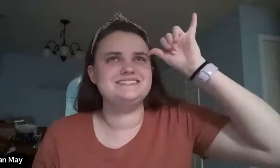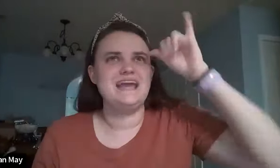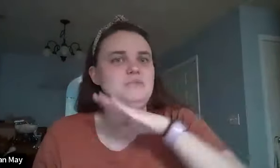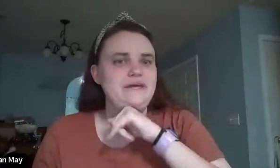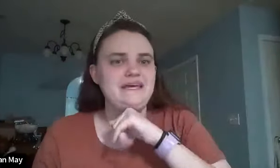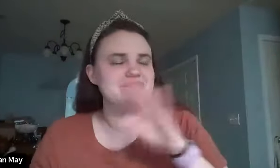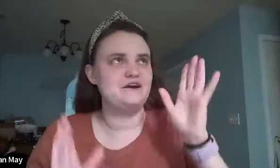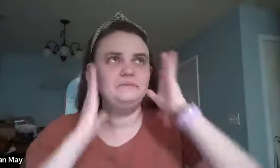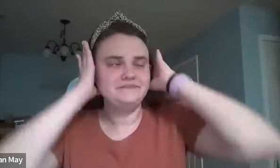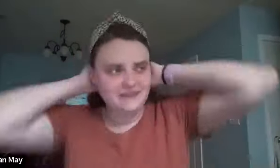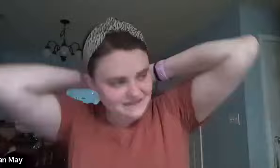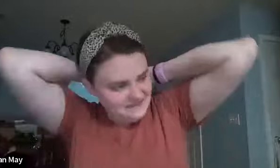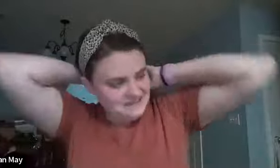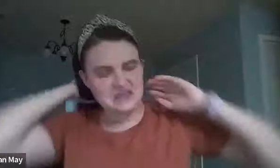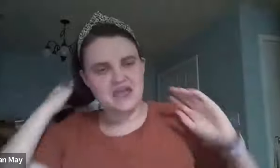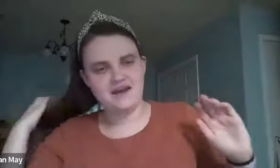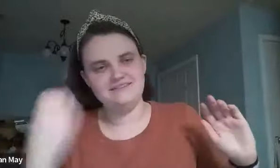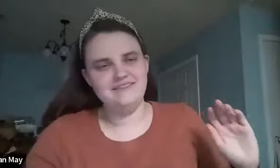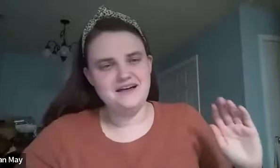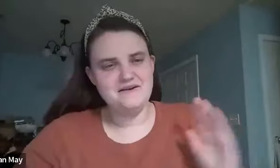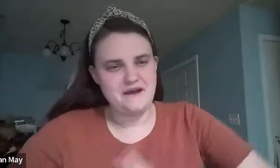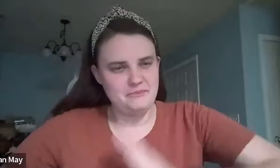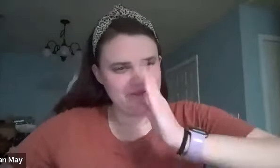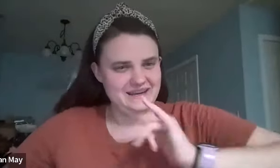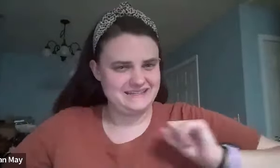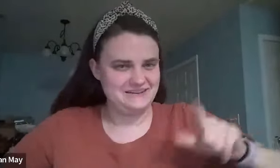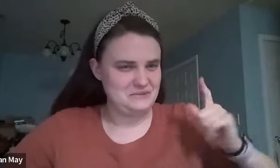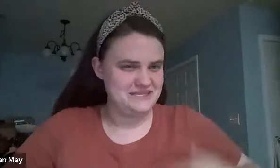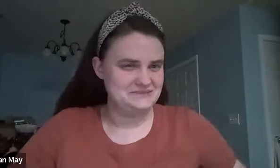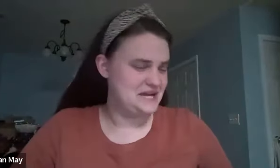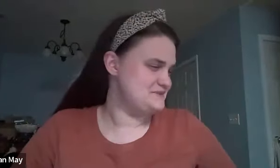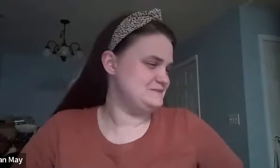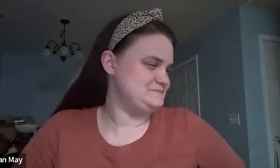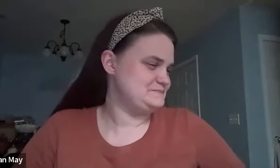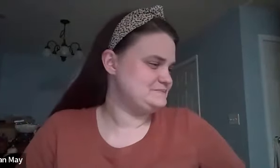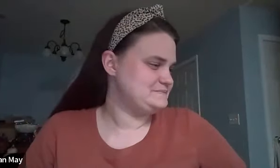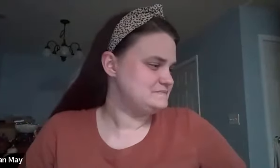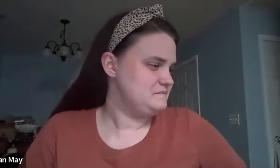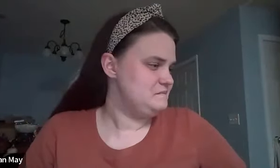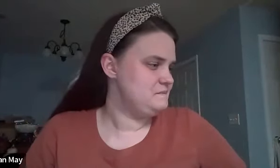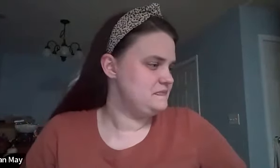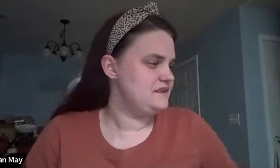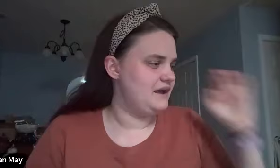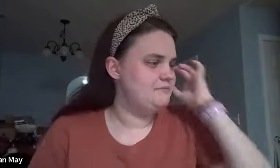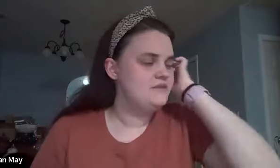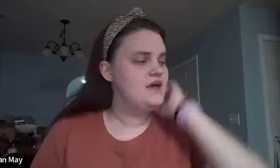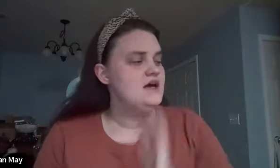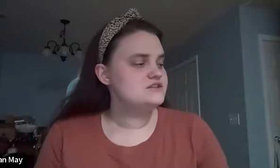just cow and pig. So yeah, love how blunt ASL can be sometimes. Okay, so